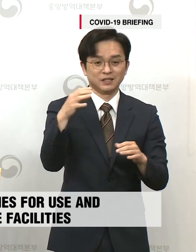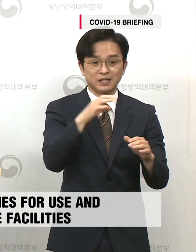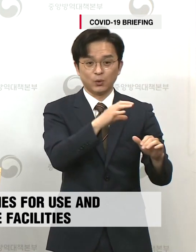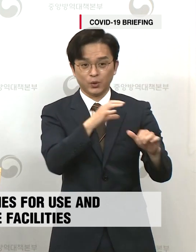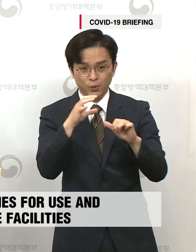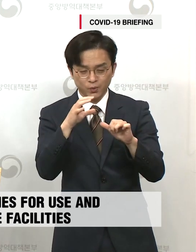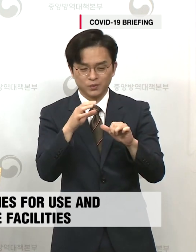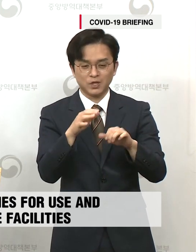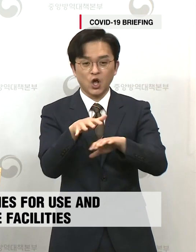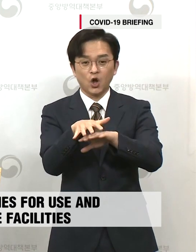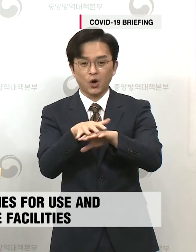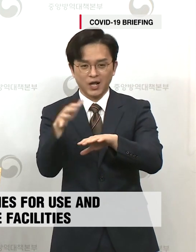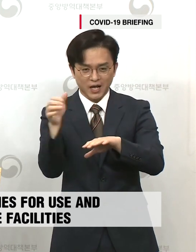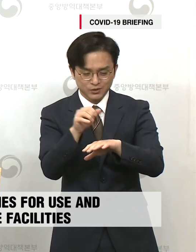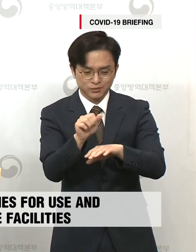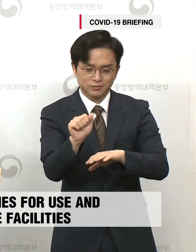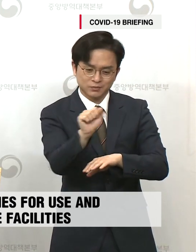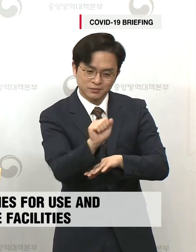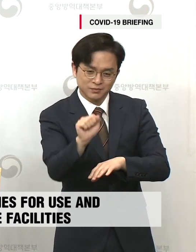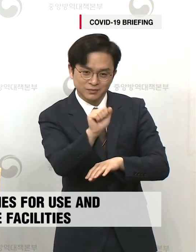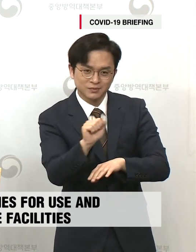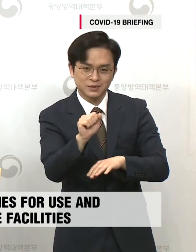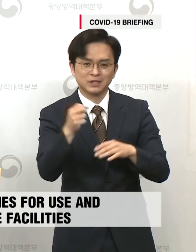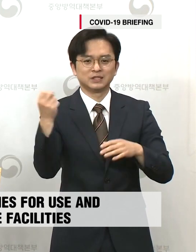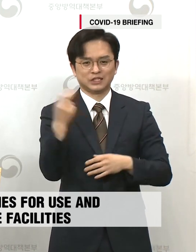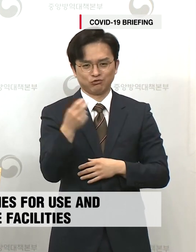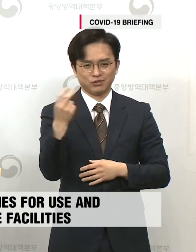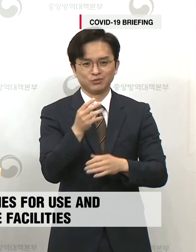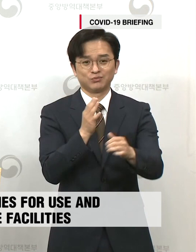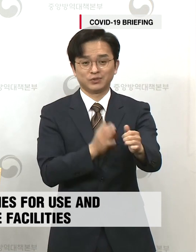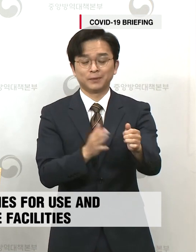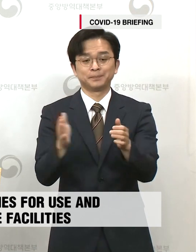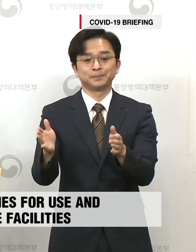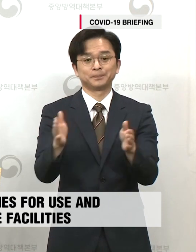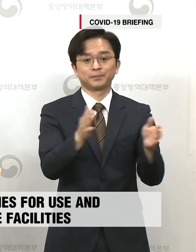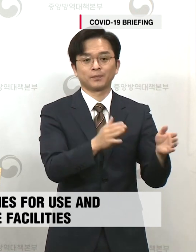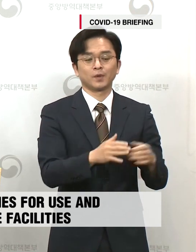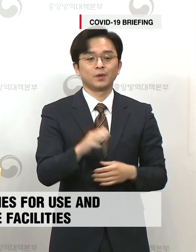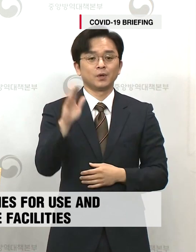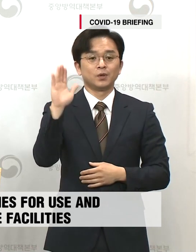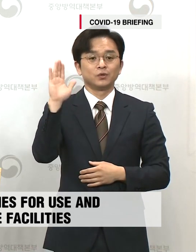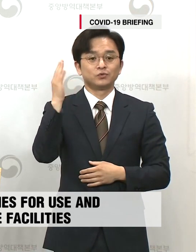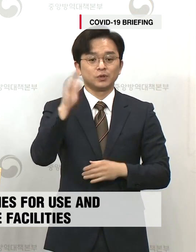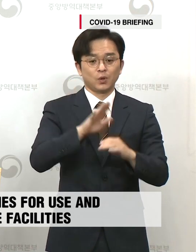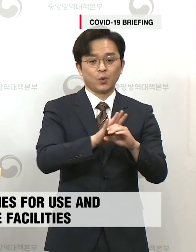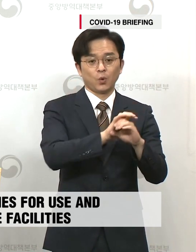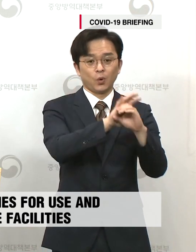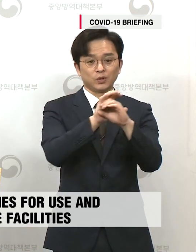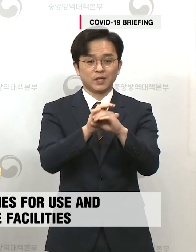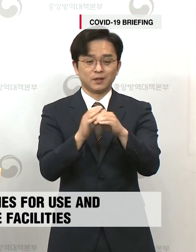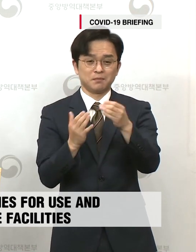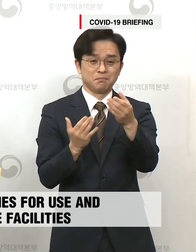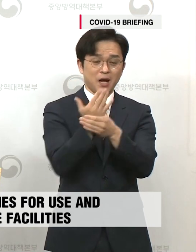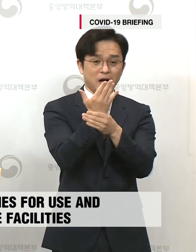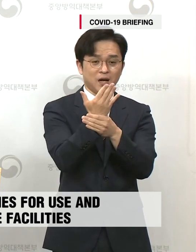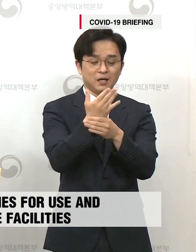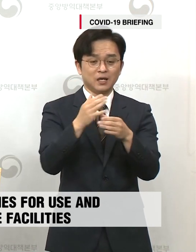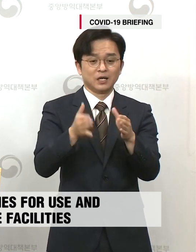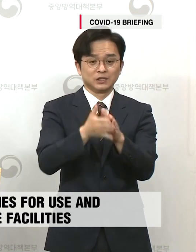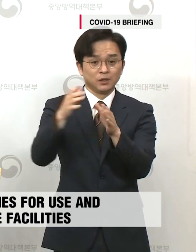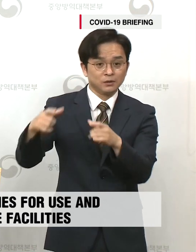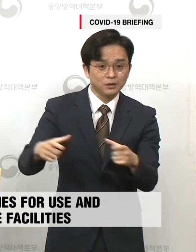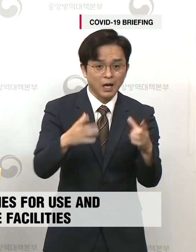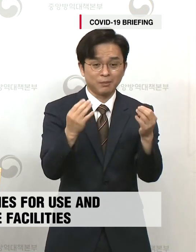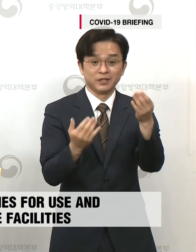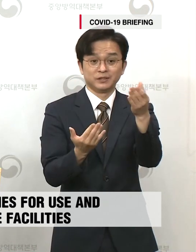to disinfect these areas as frequently as possible. And as we see an increase in the cluster infections among